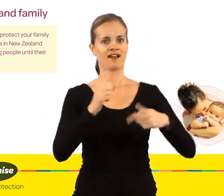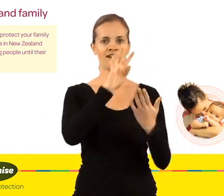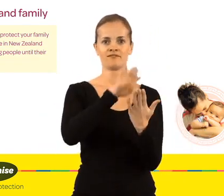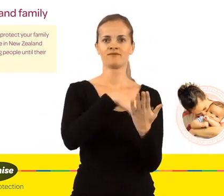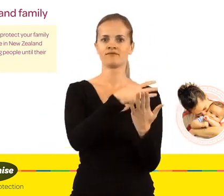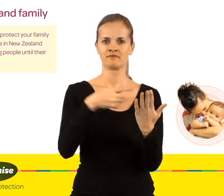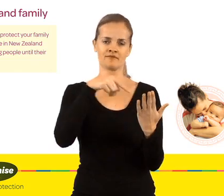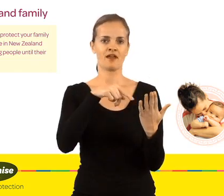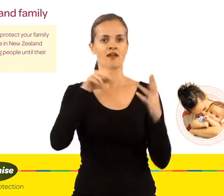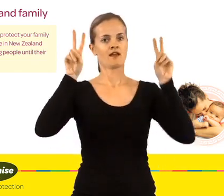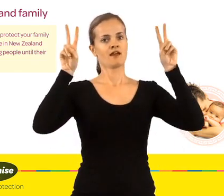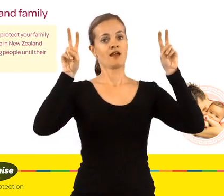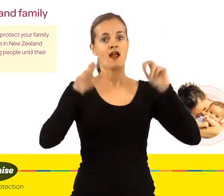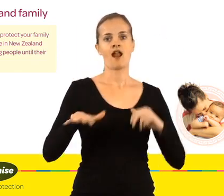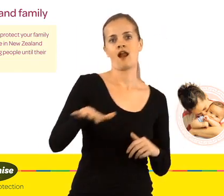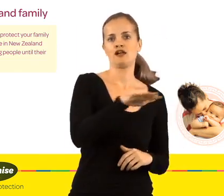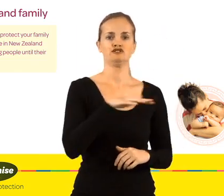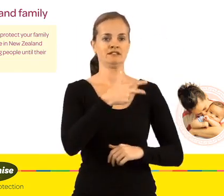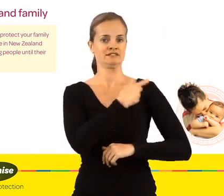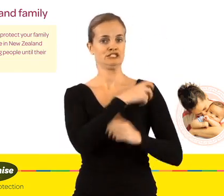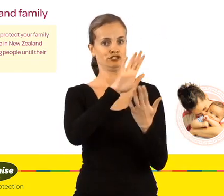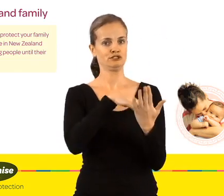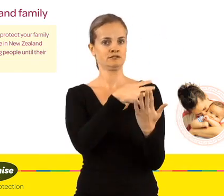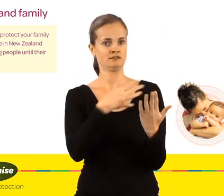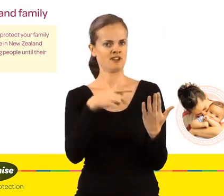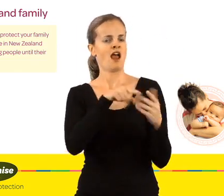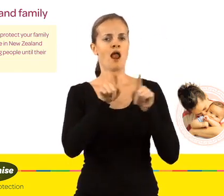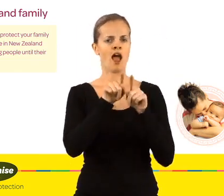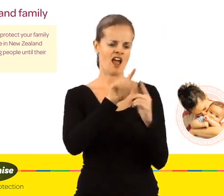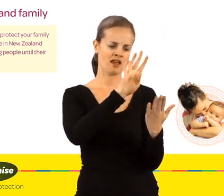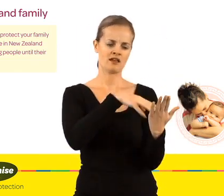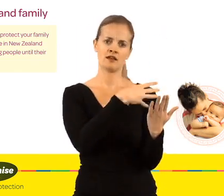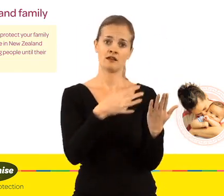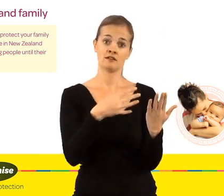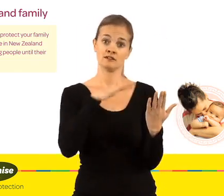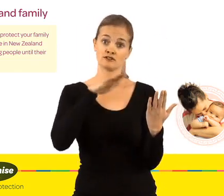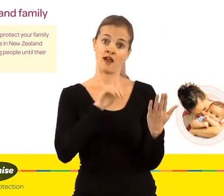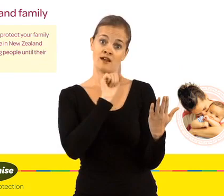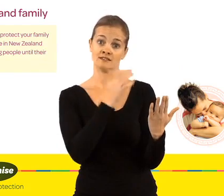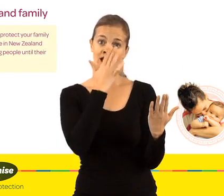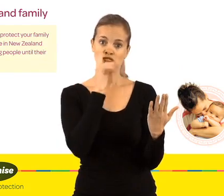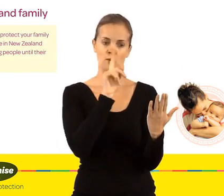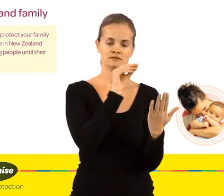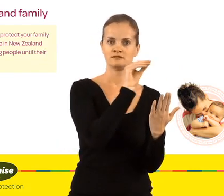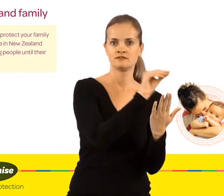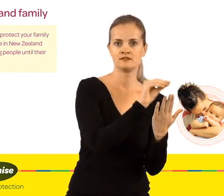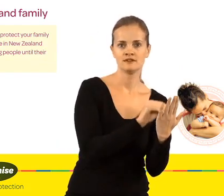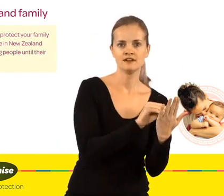New Zealand has a national immunisation schedule with a breakdown of the immunisations given to children at varying